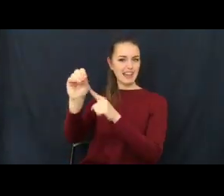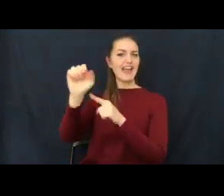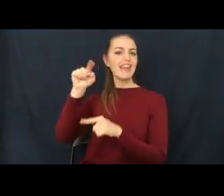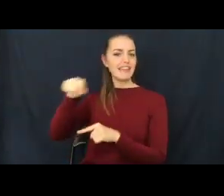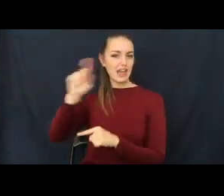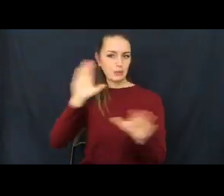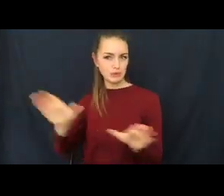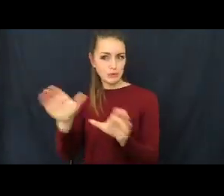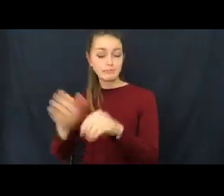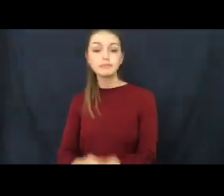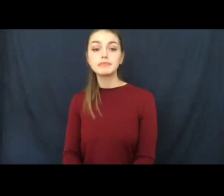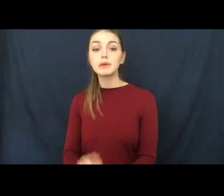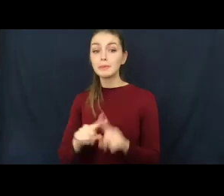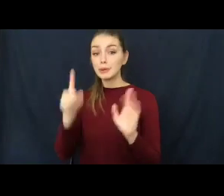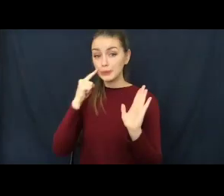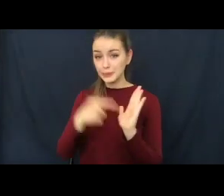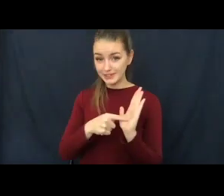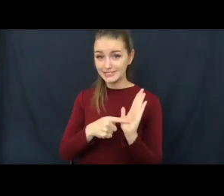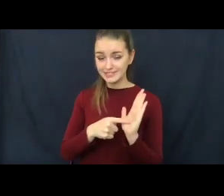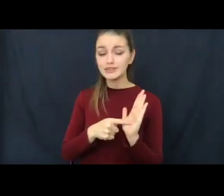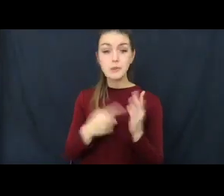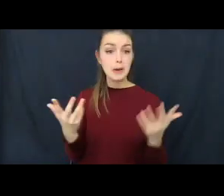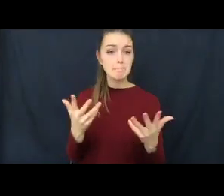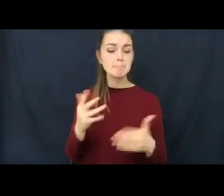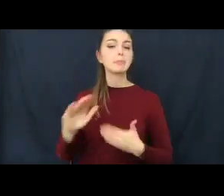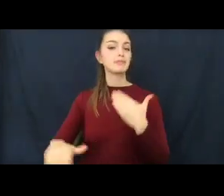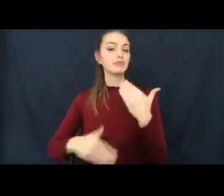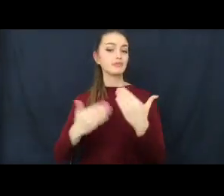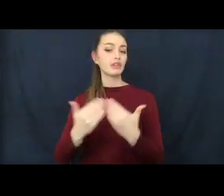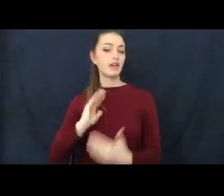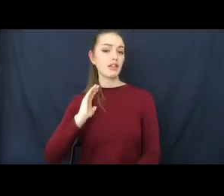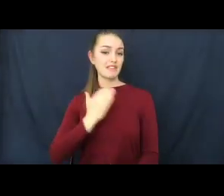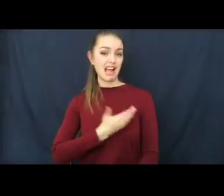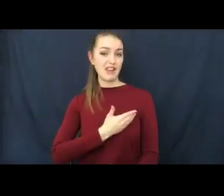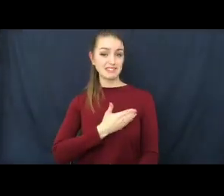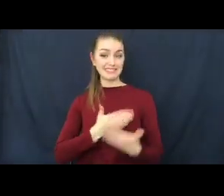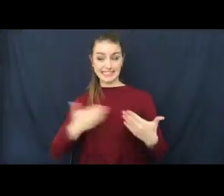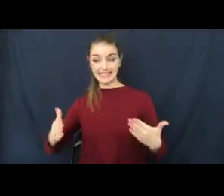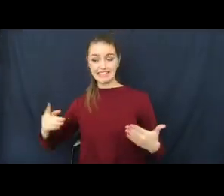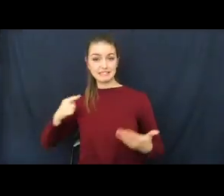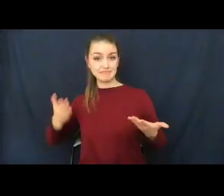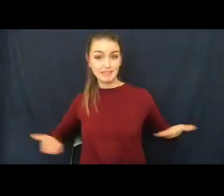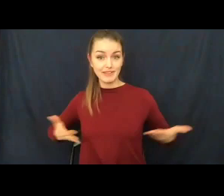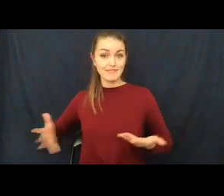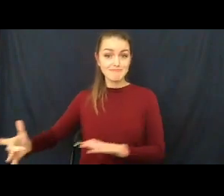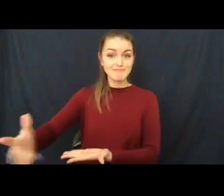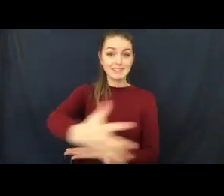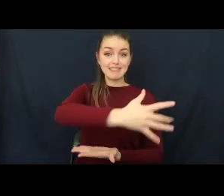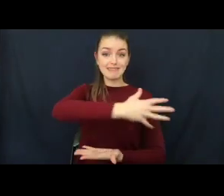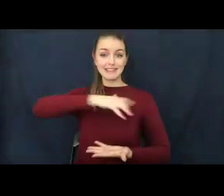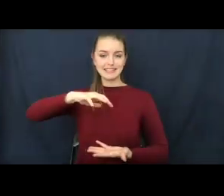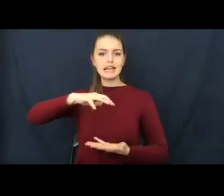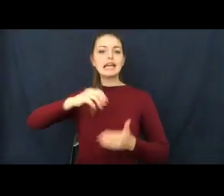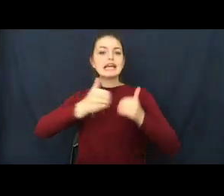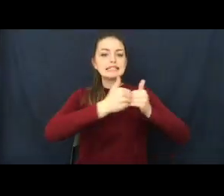see here also, which is good to notice, is that all of the stuff we're collecting, it's being collected